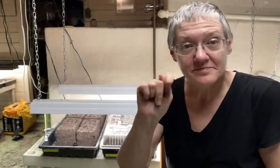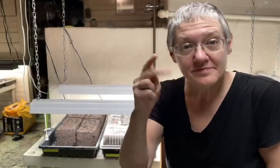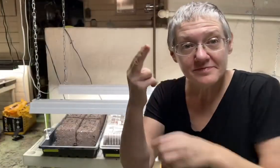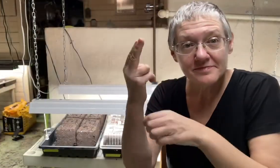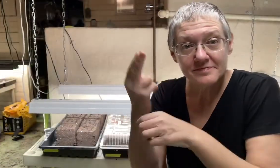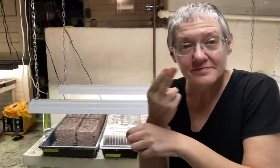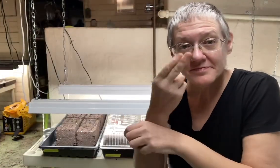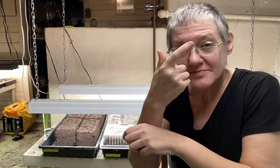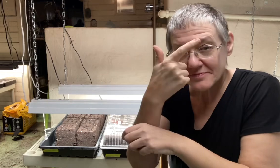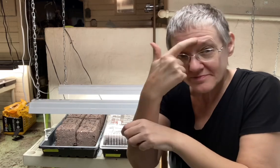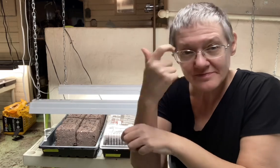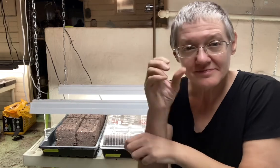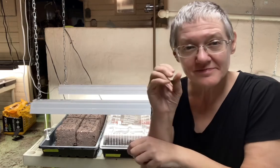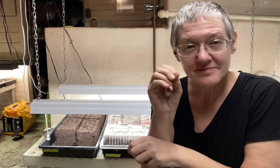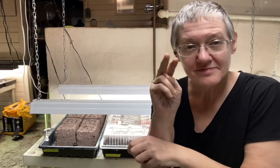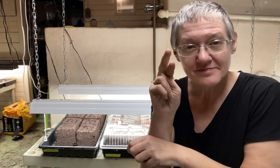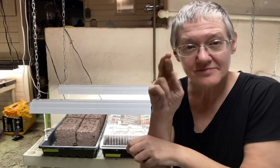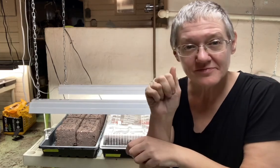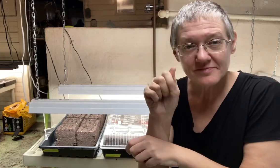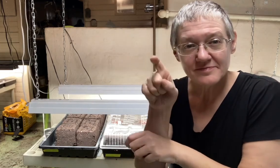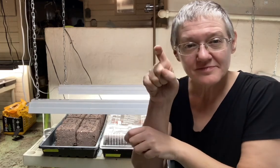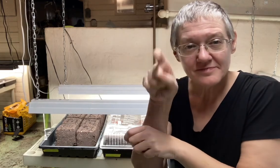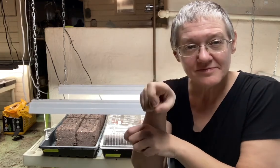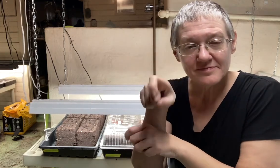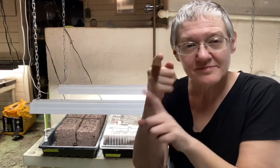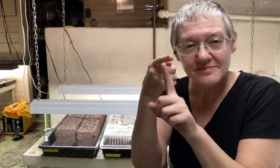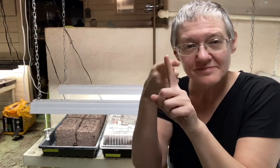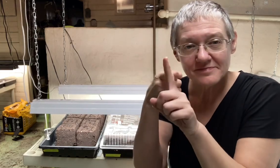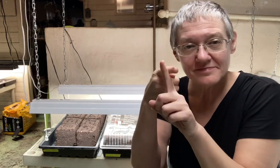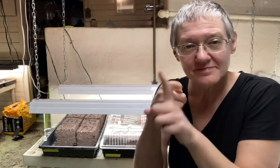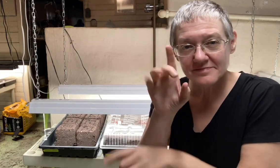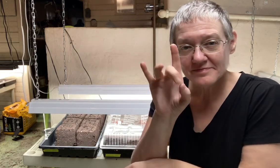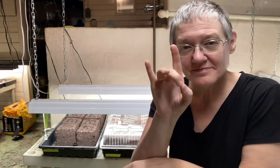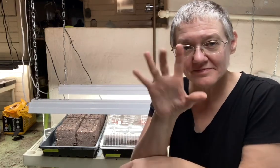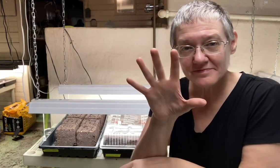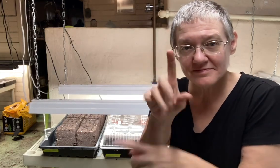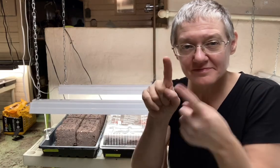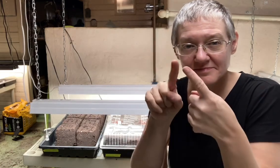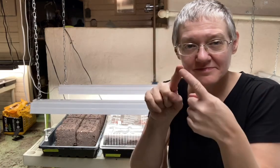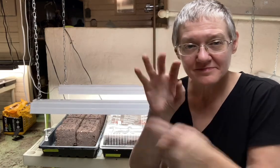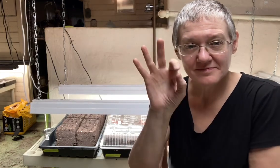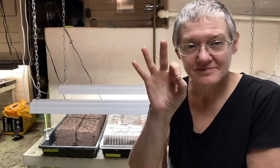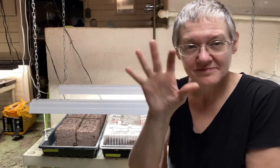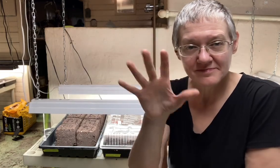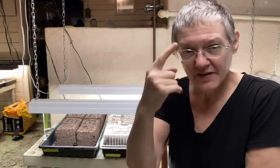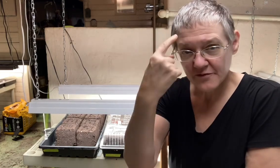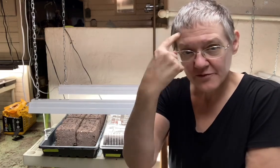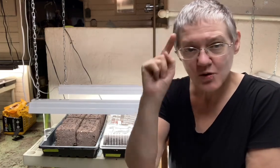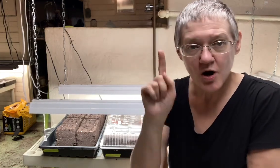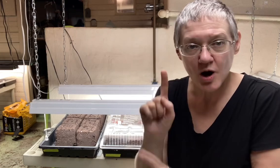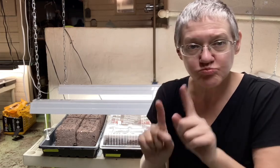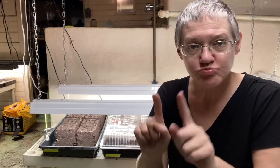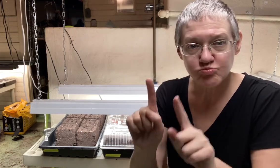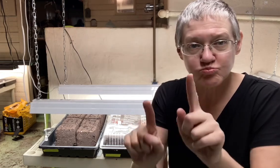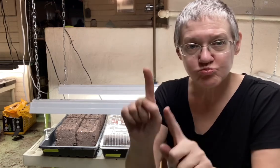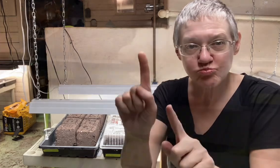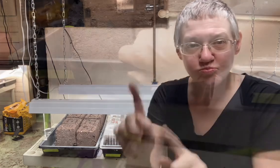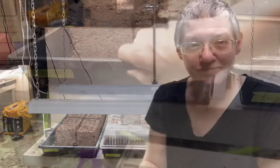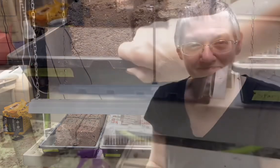We're also going to set this on a heat mat because okra seeds need a temperature between 85 and 95 degrees to germinate.